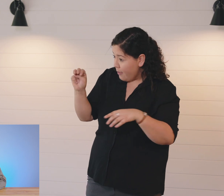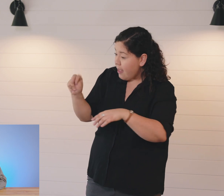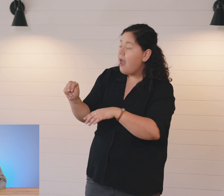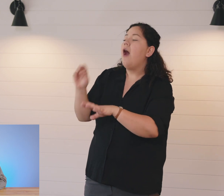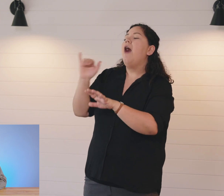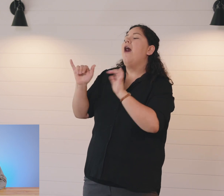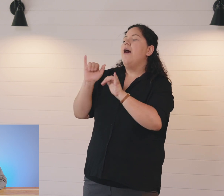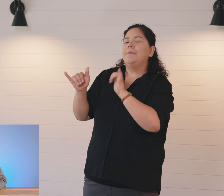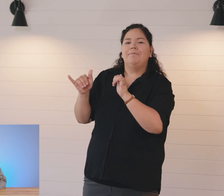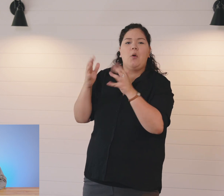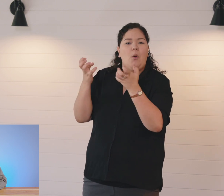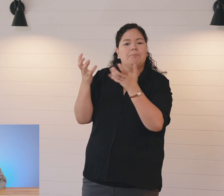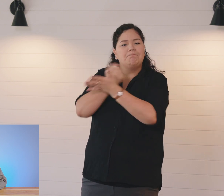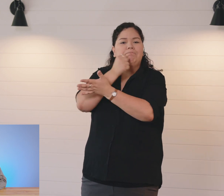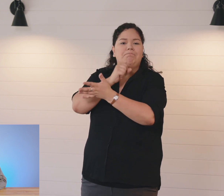Haman. Now,